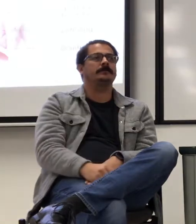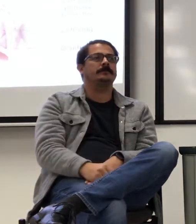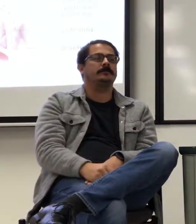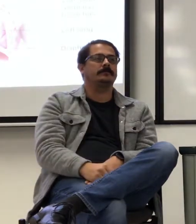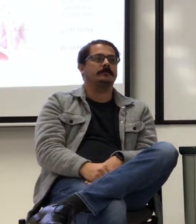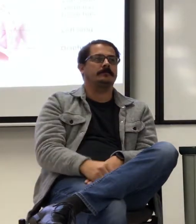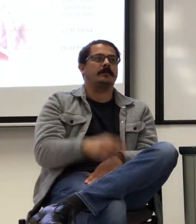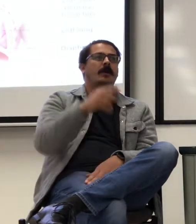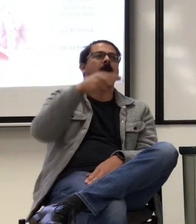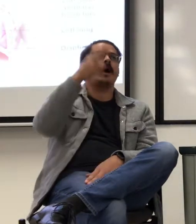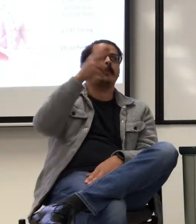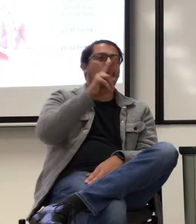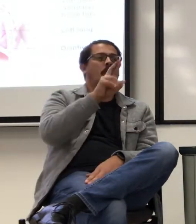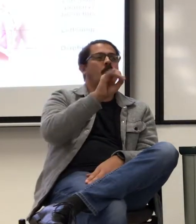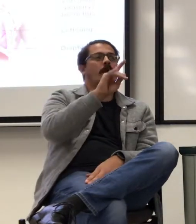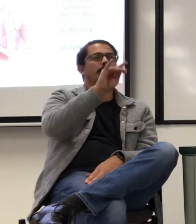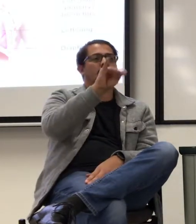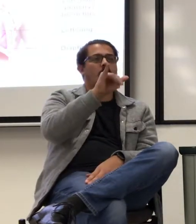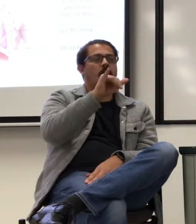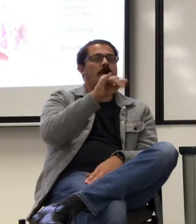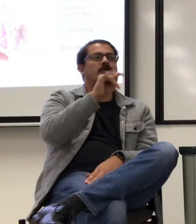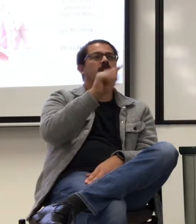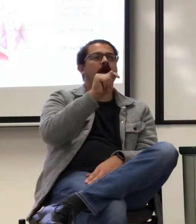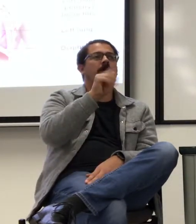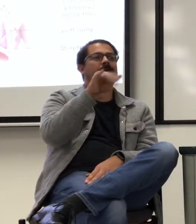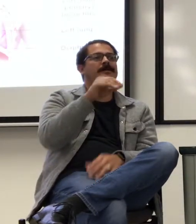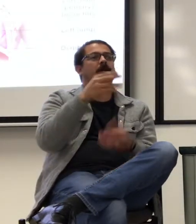upper respiratory tract, part of the conducting zone.